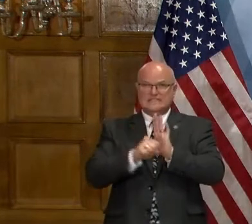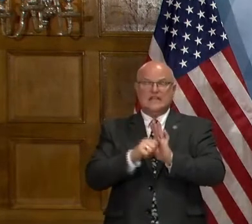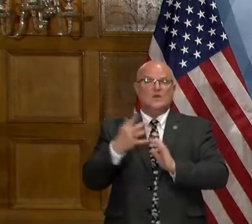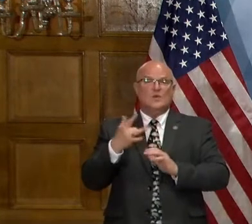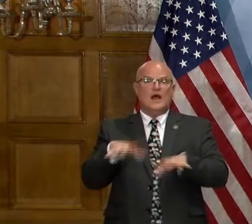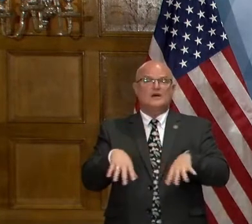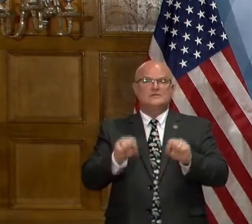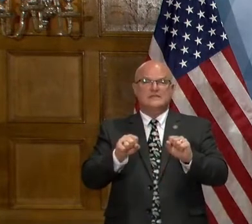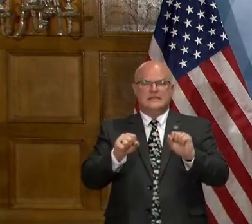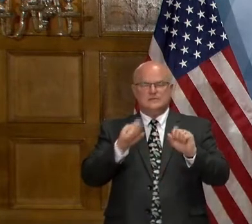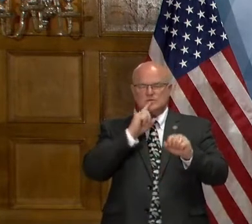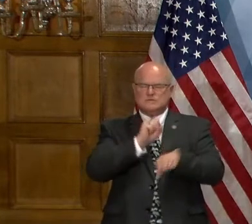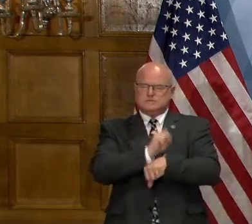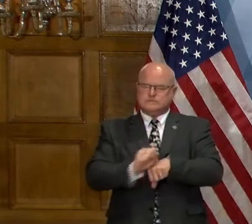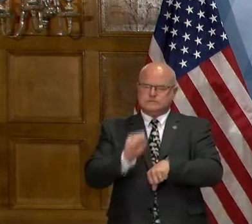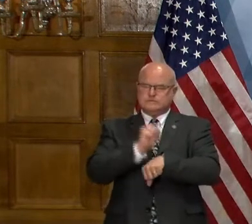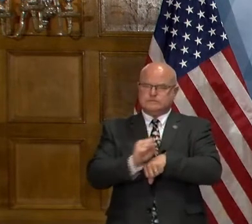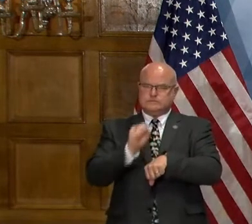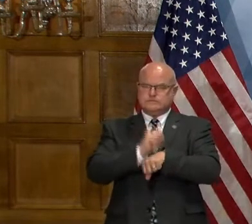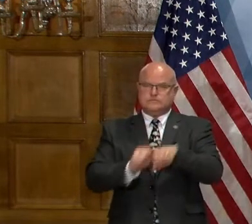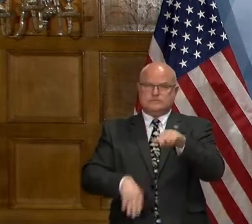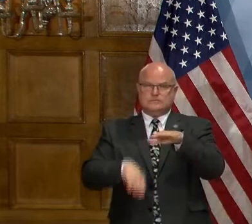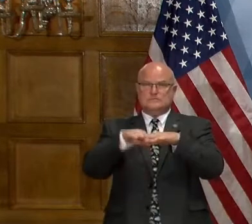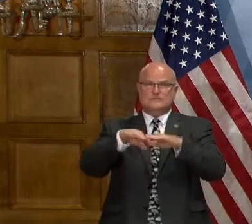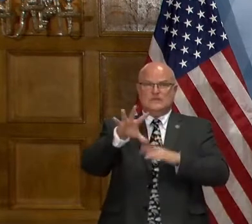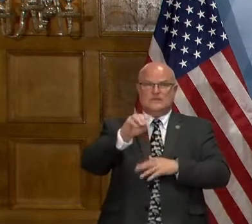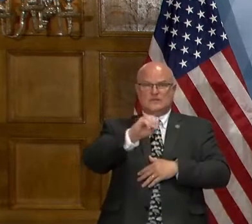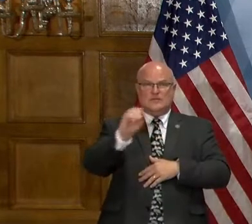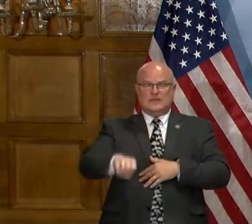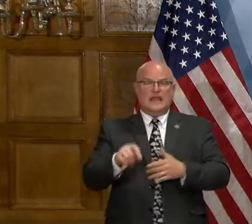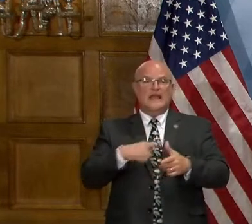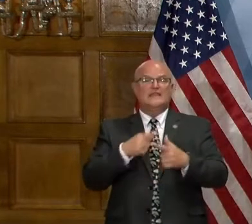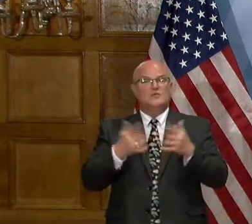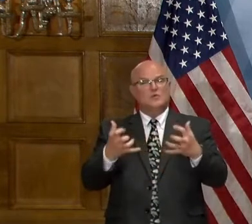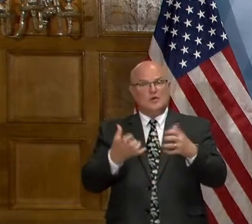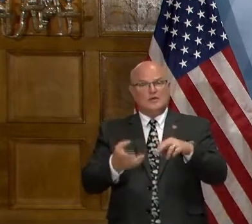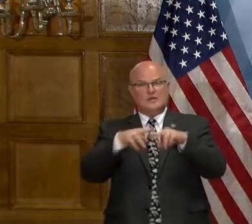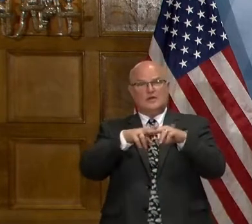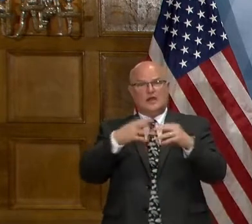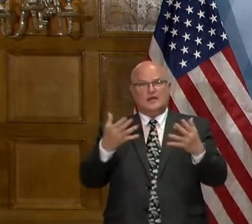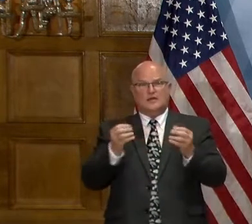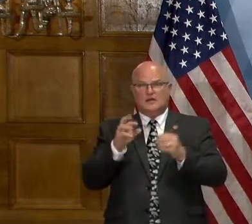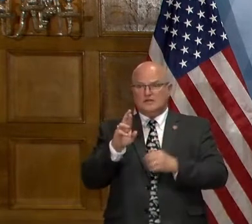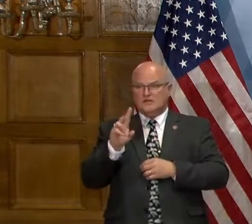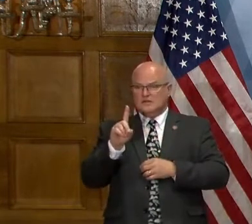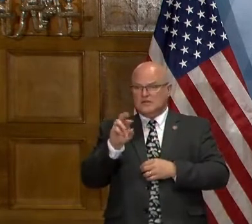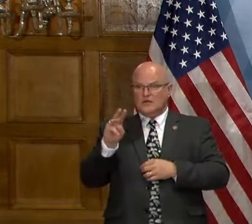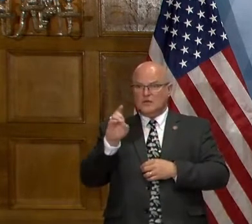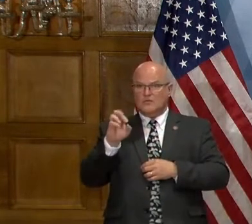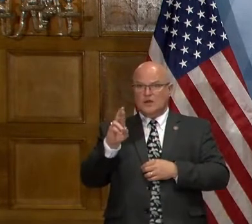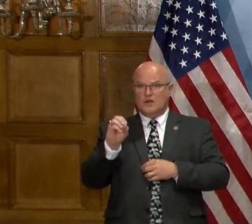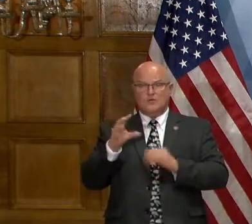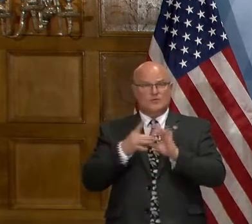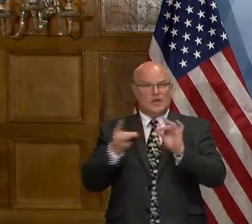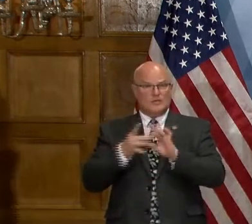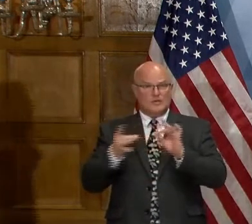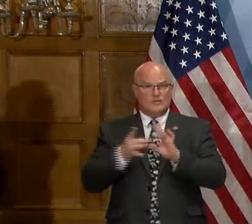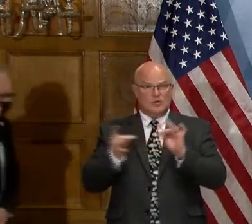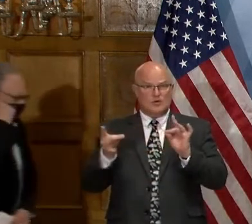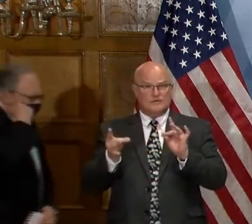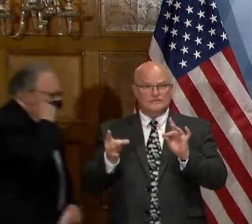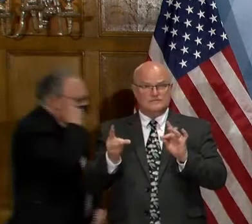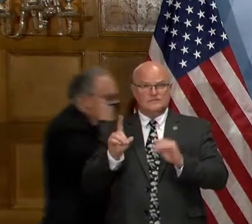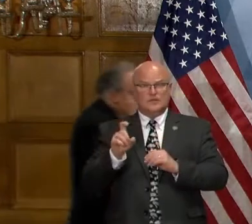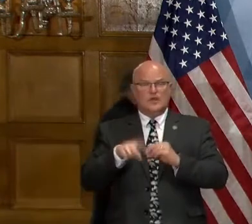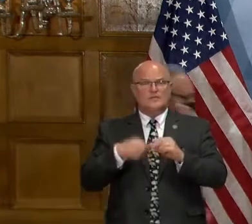why it's going to take a concentrated effort to get to 50%, and then we want to get higher than that. Dr. Romero, did you want to comment on that, on the